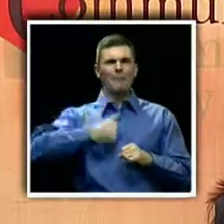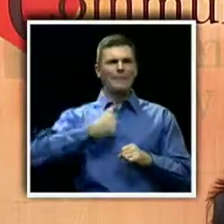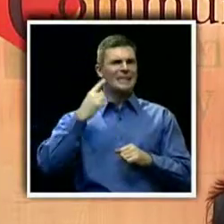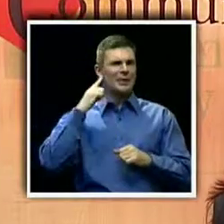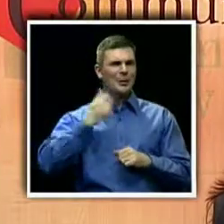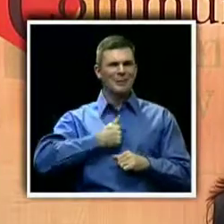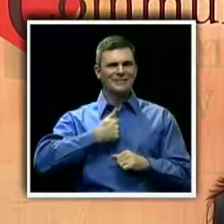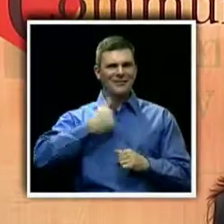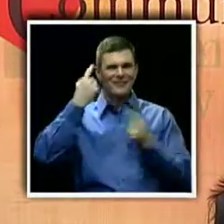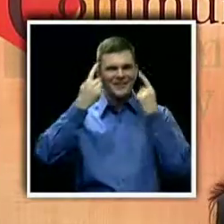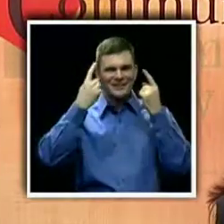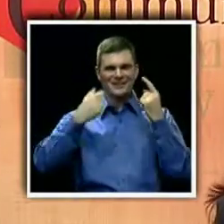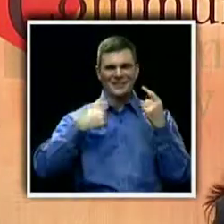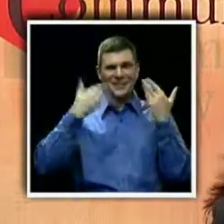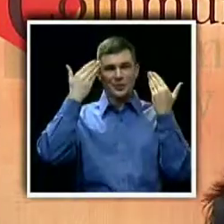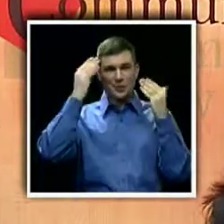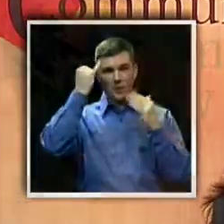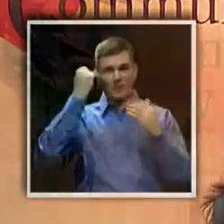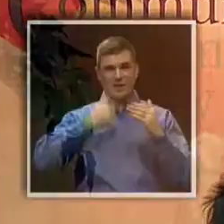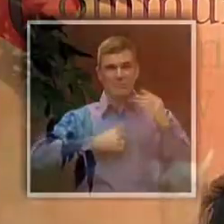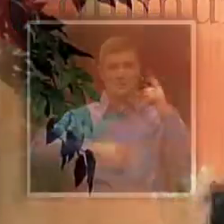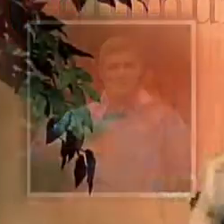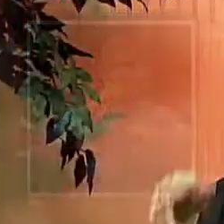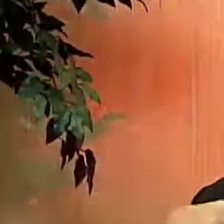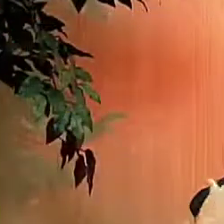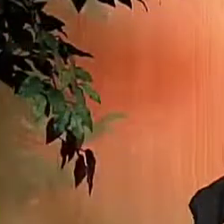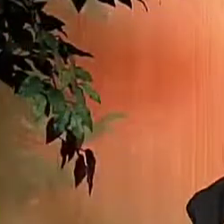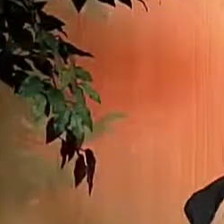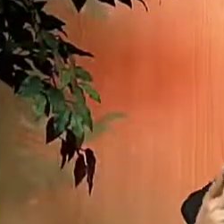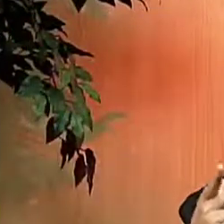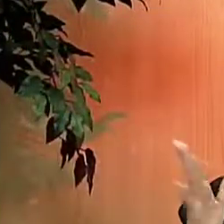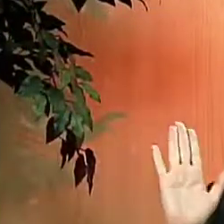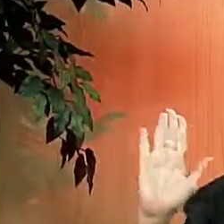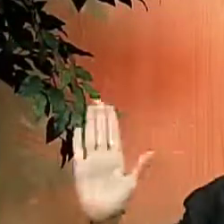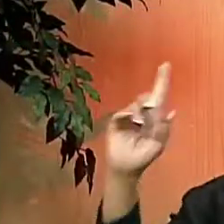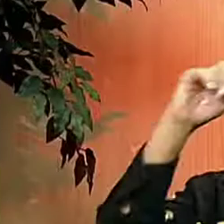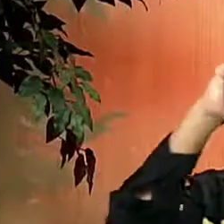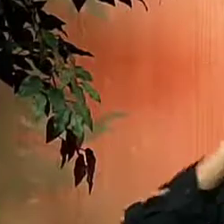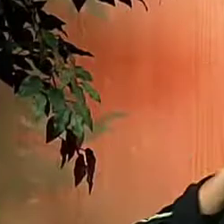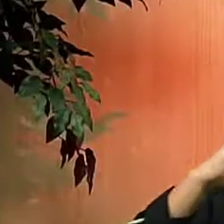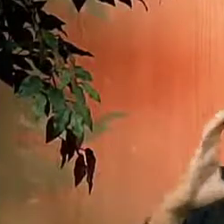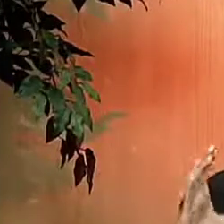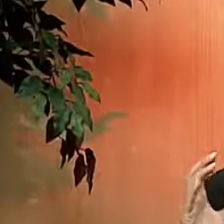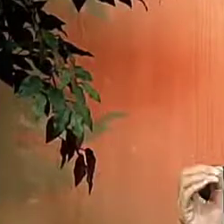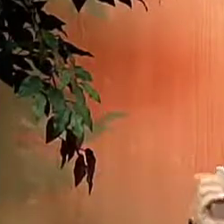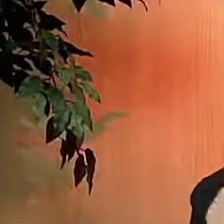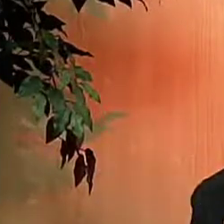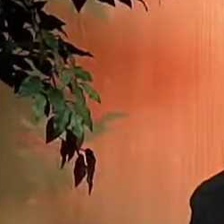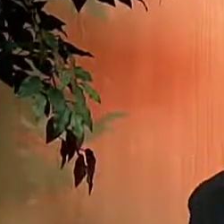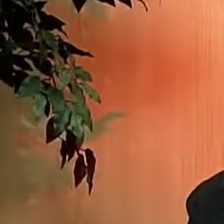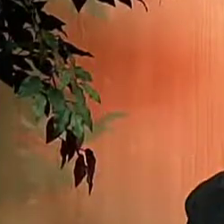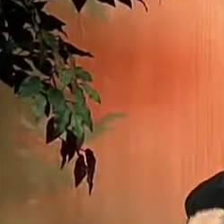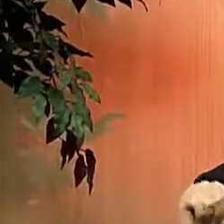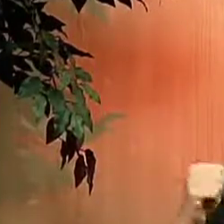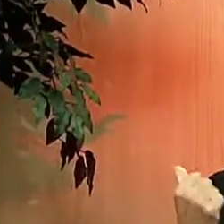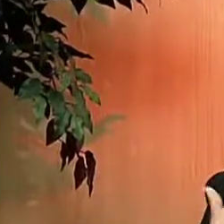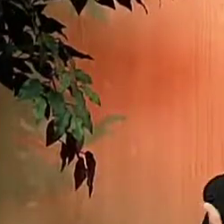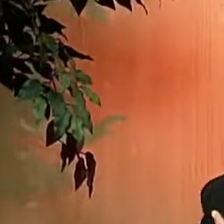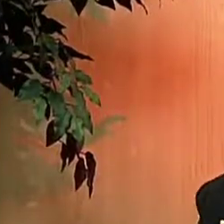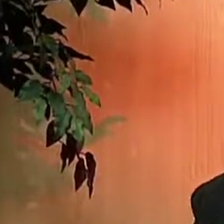was actually signing or talking by the end of the week. Let's talk a little bit about your vision